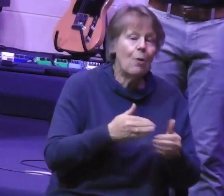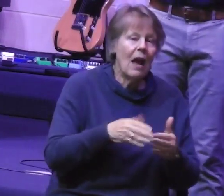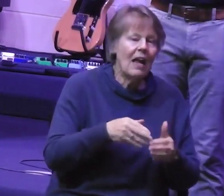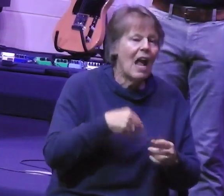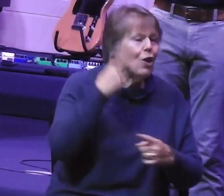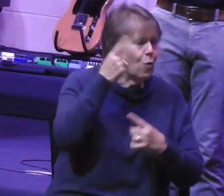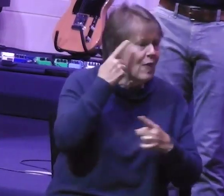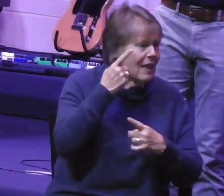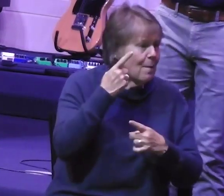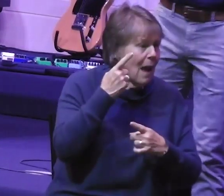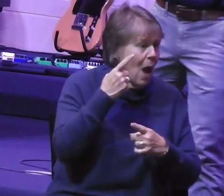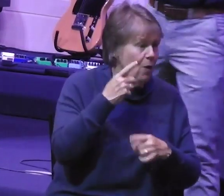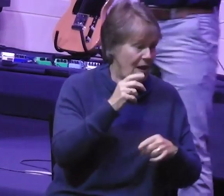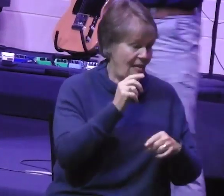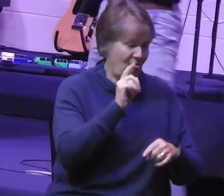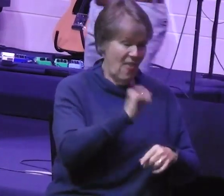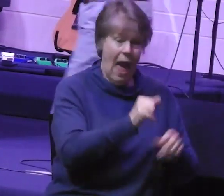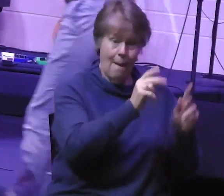way you think about them